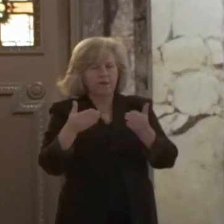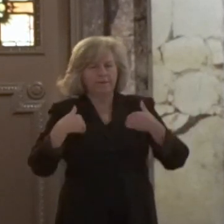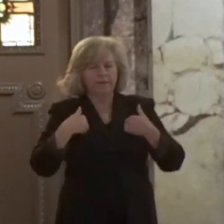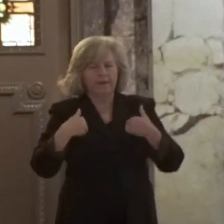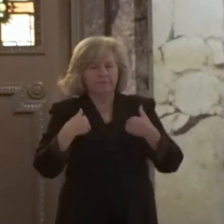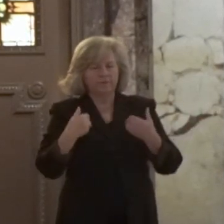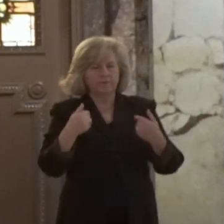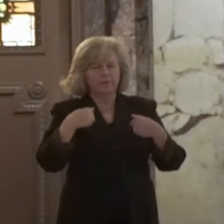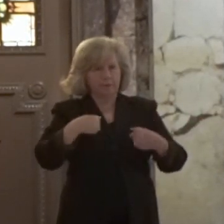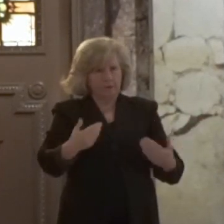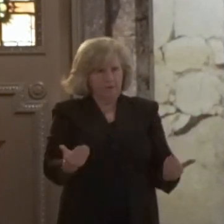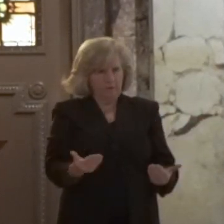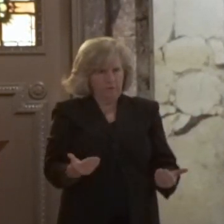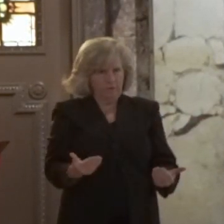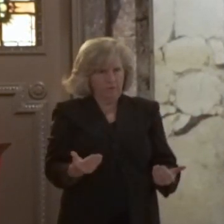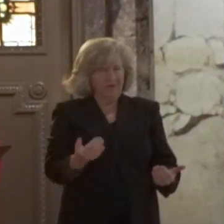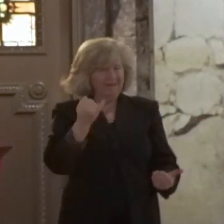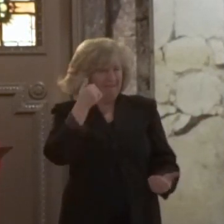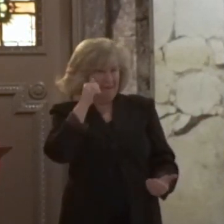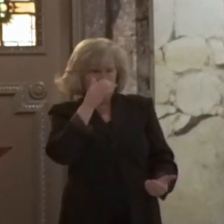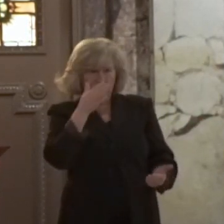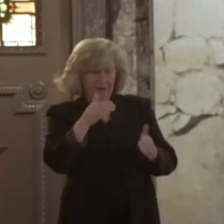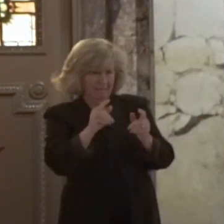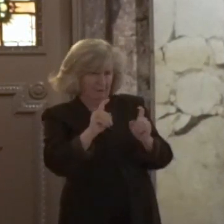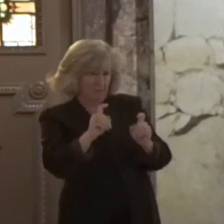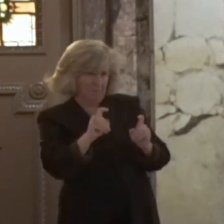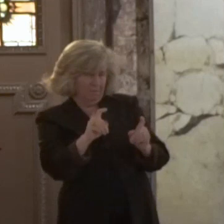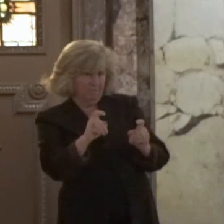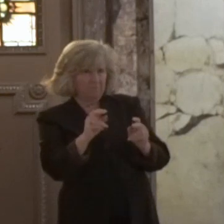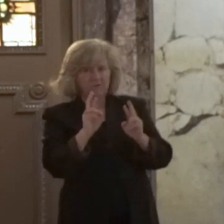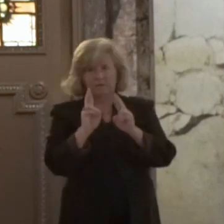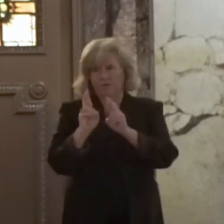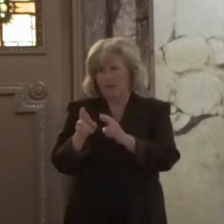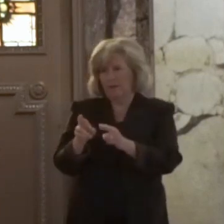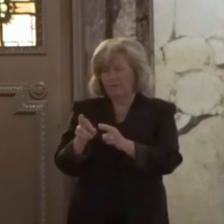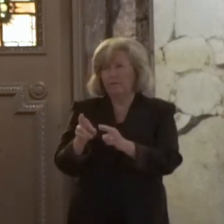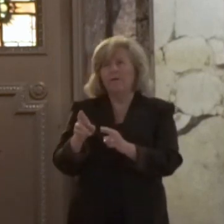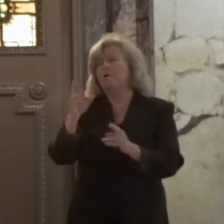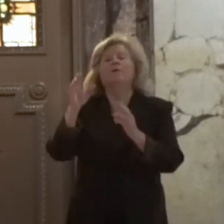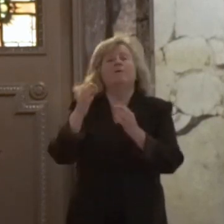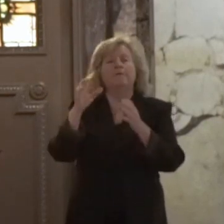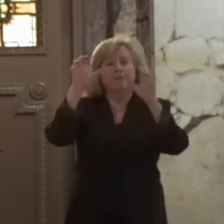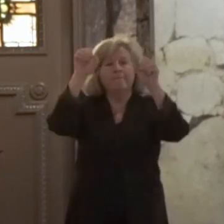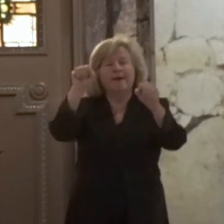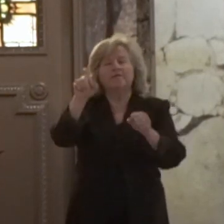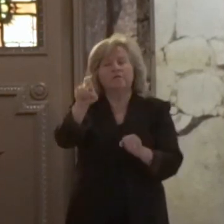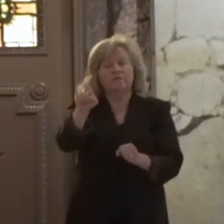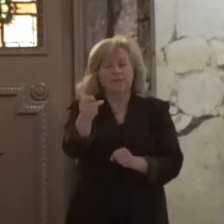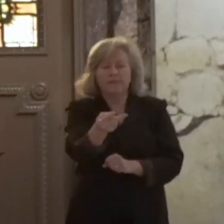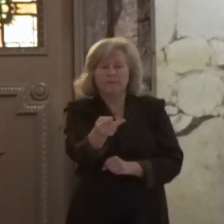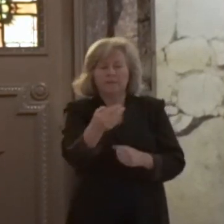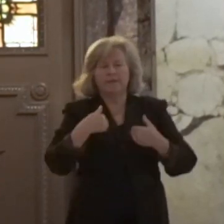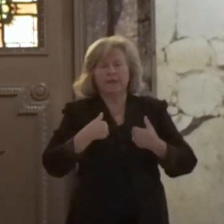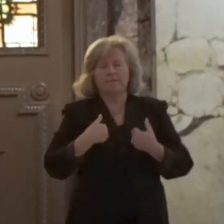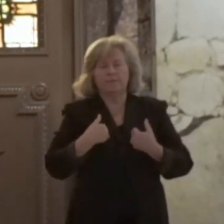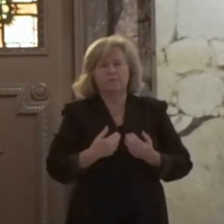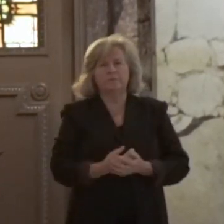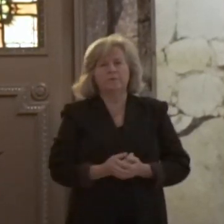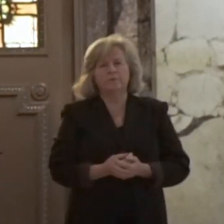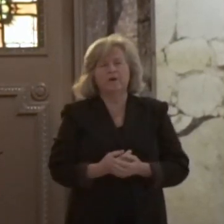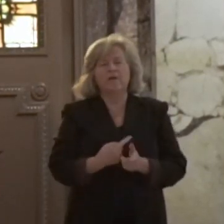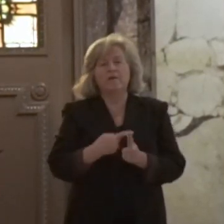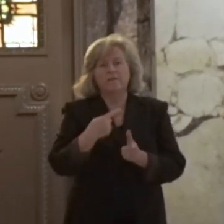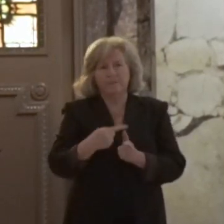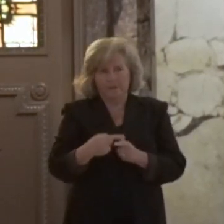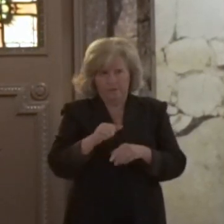to me. And if anyone should say anything to you, reply, 'The master has need of them.' Then he